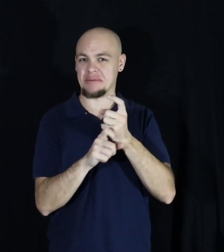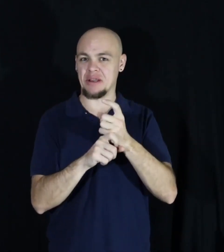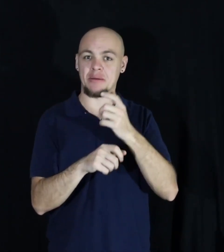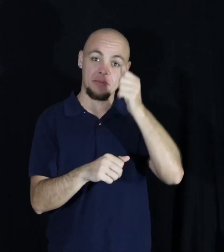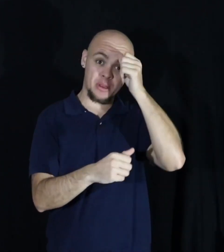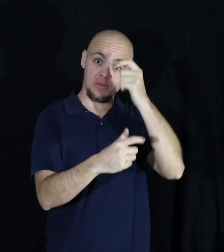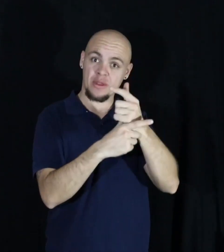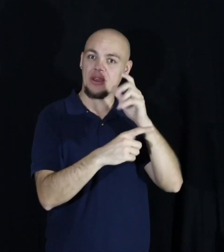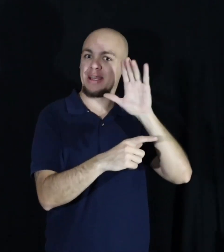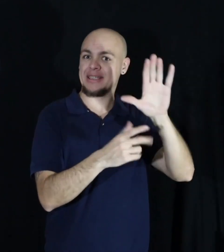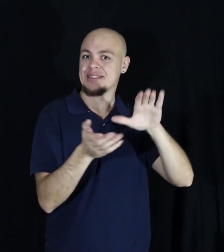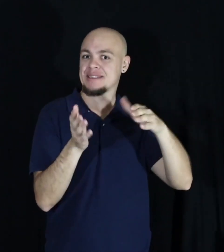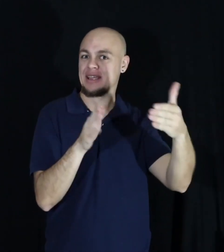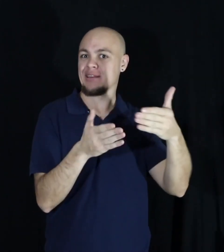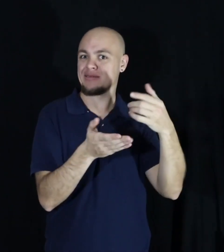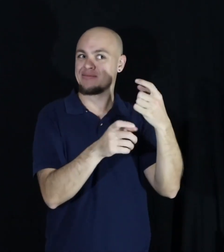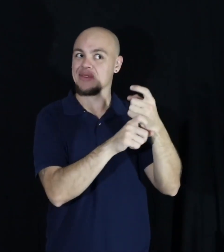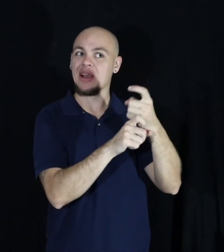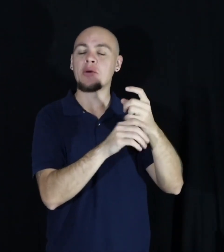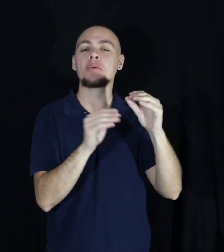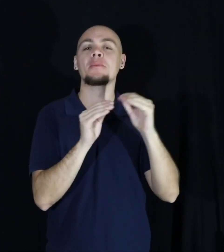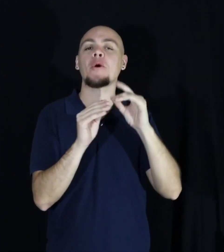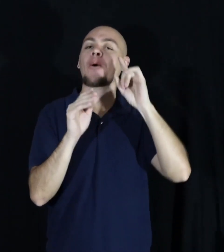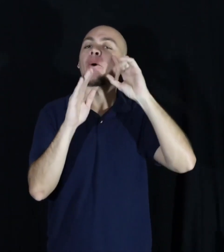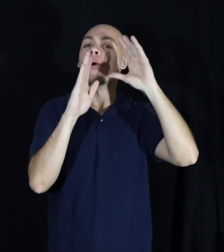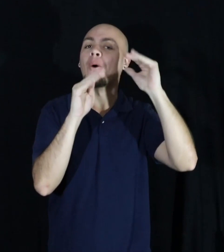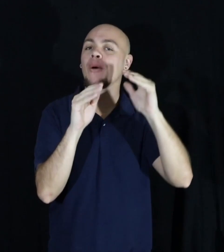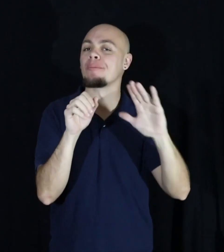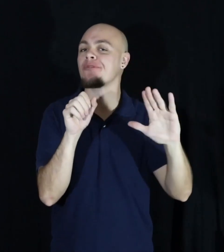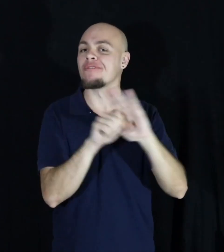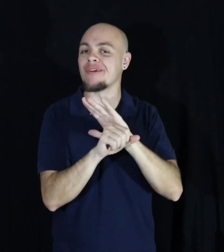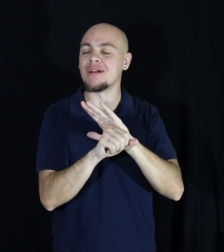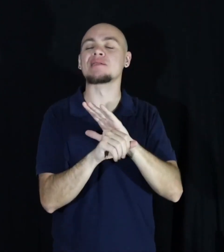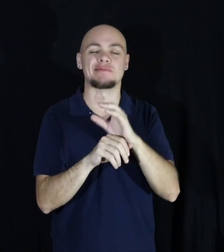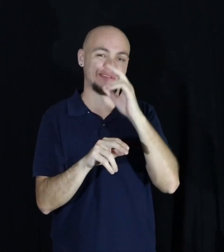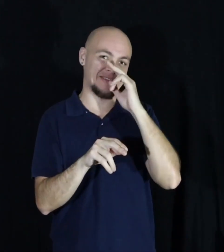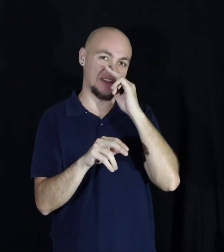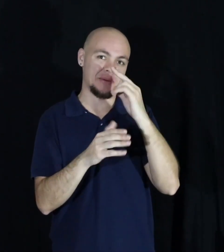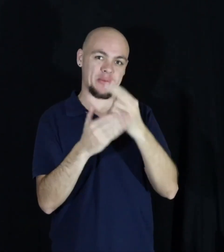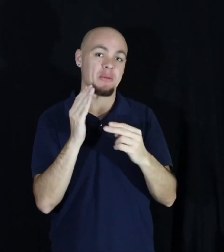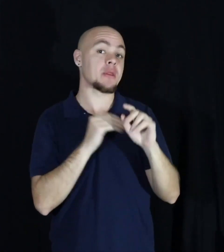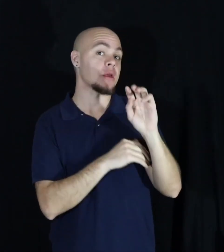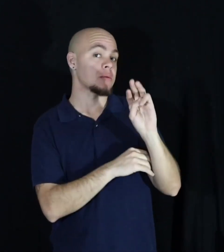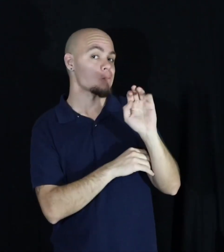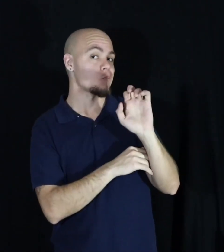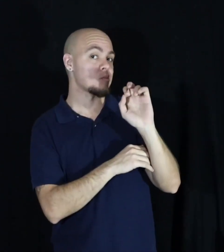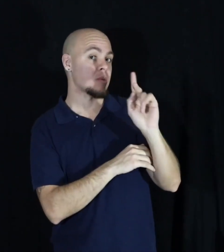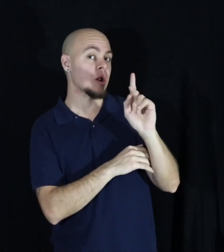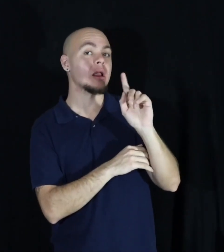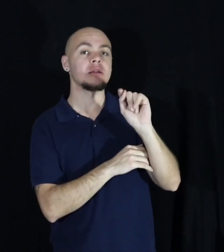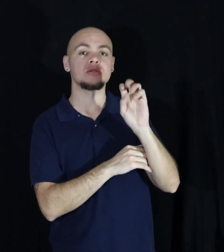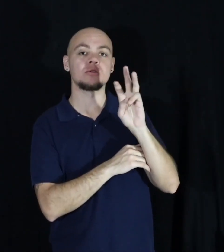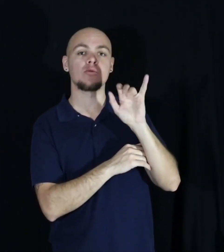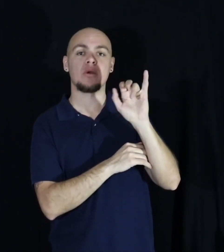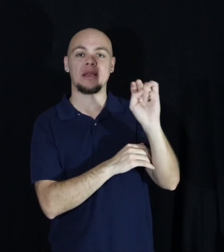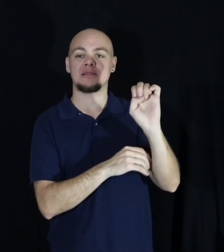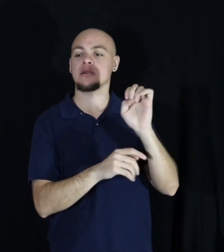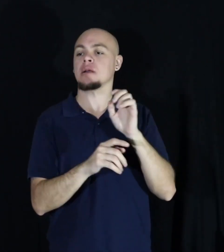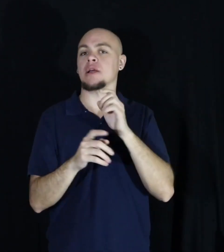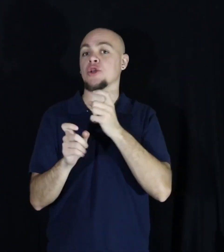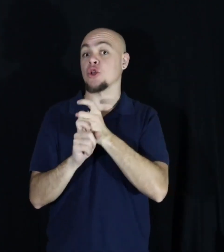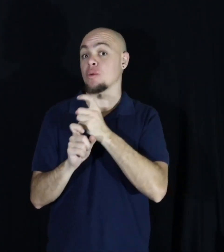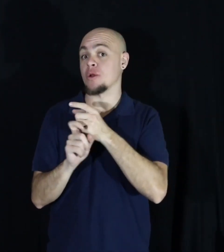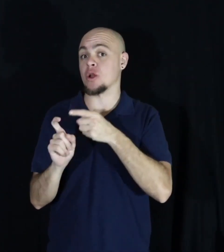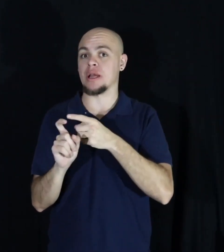brother's death on stage in a way that was hopeful and funny. You know, Mark Twain once said that humor is nothing more than